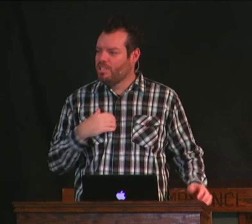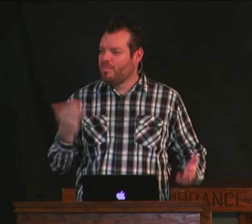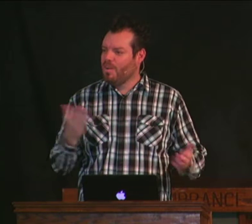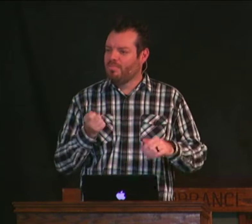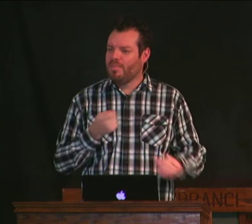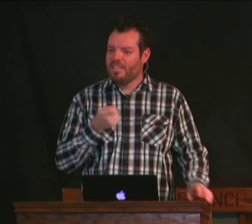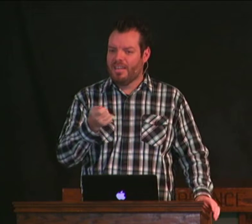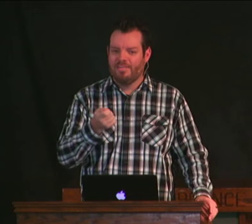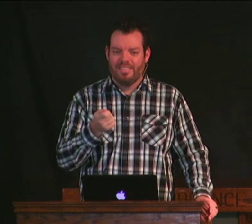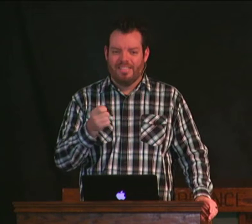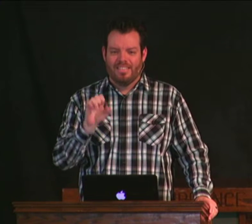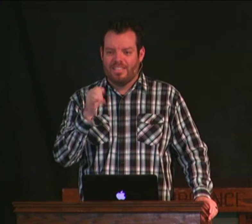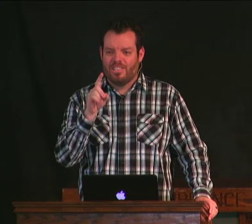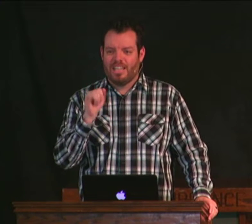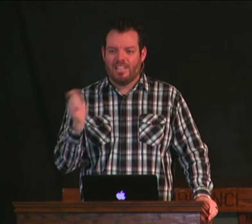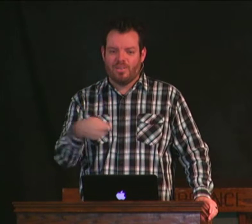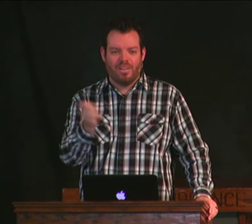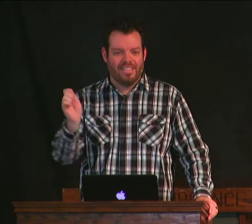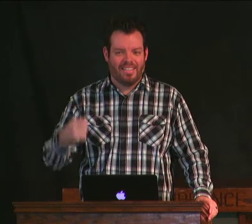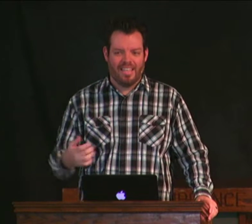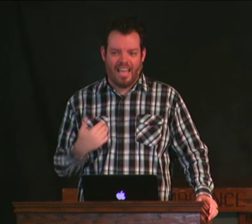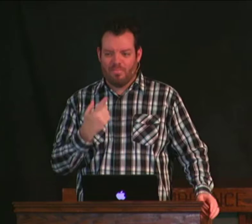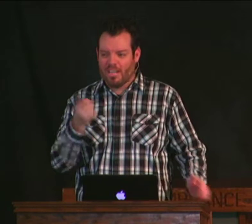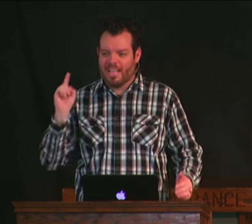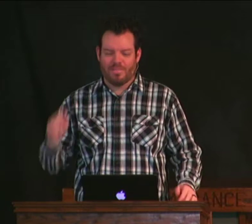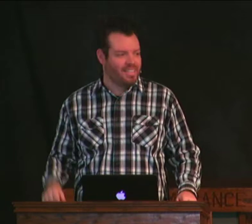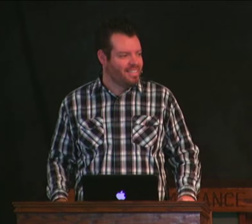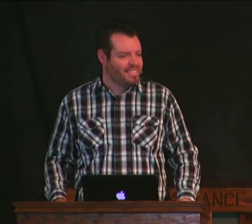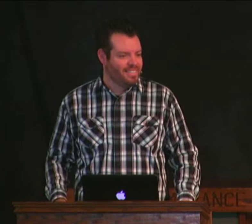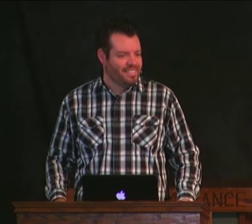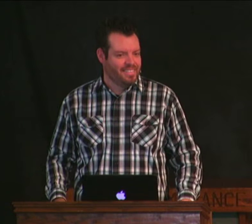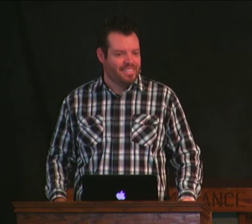I brought my Jedi sword. I had brought it last week. So